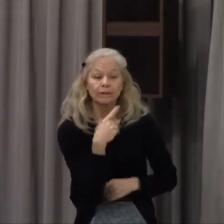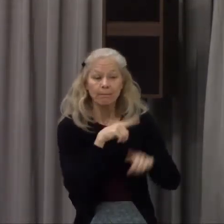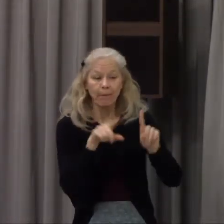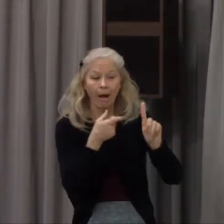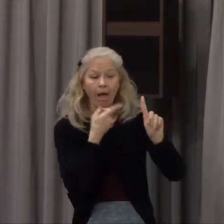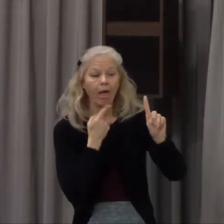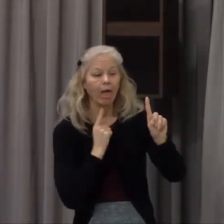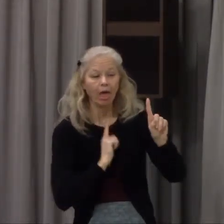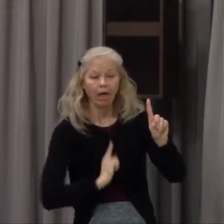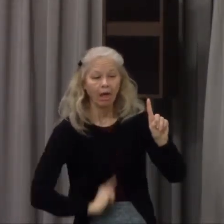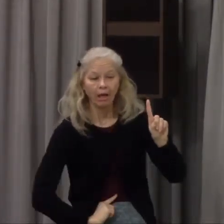Speak some of that.